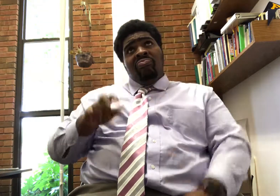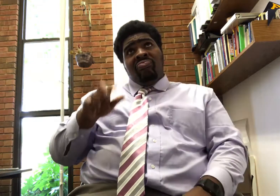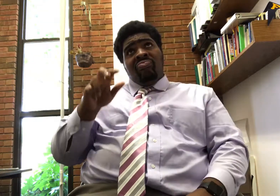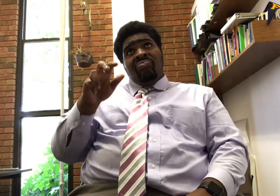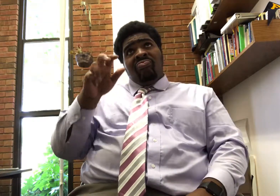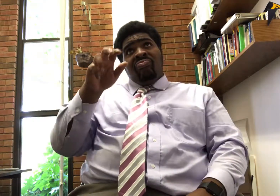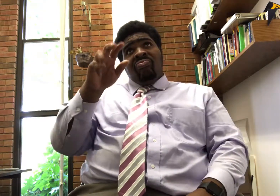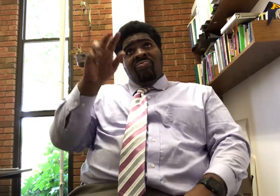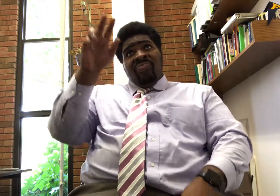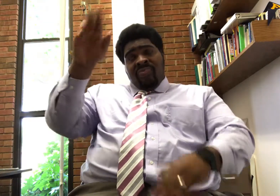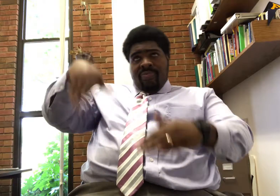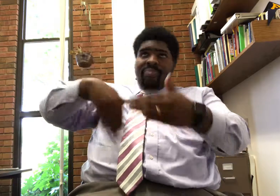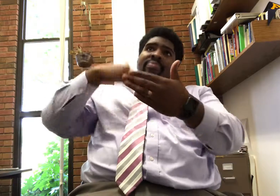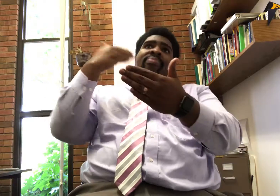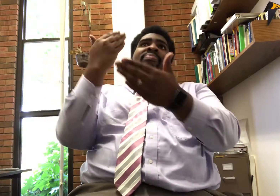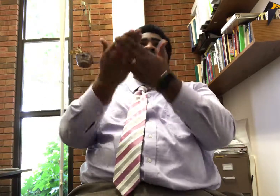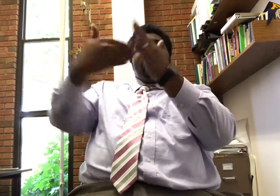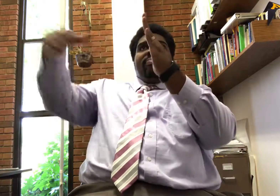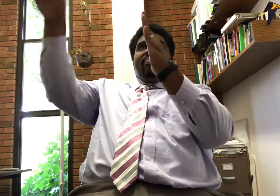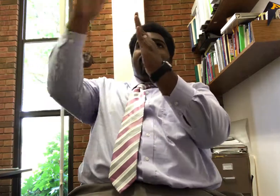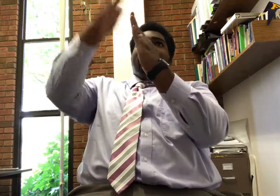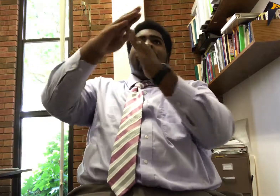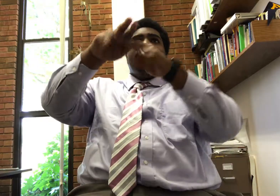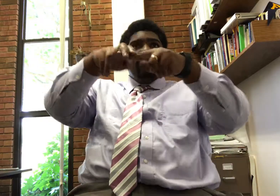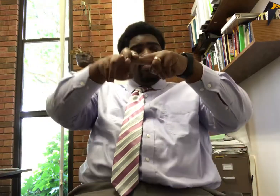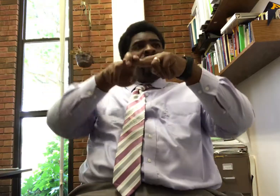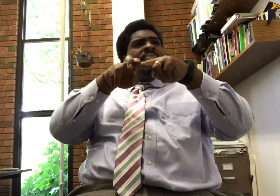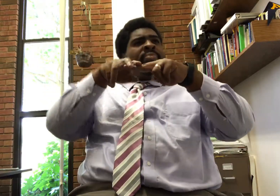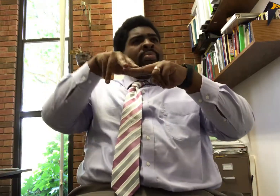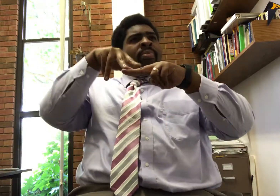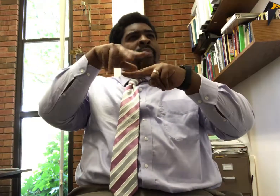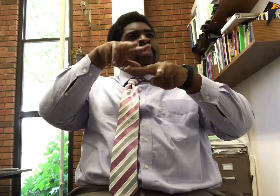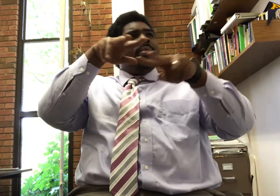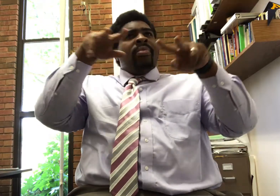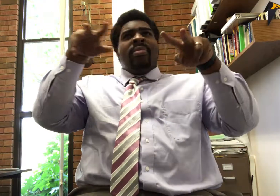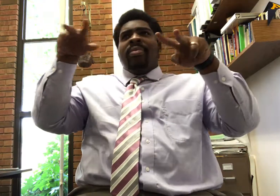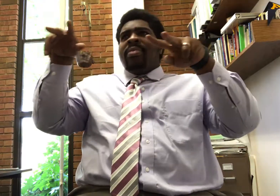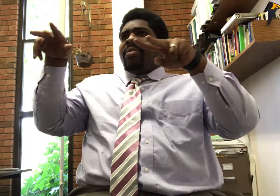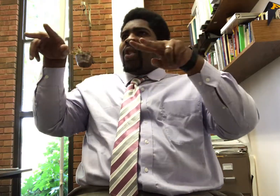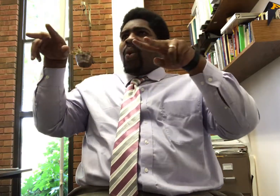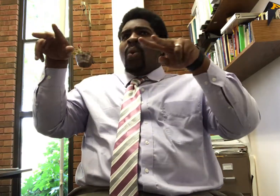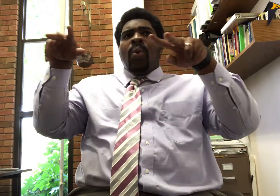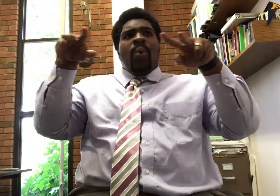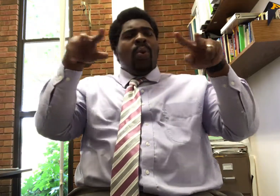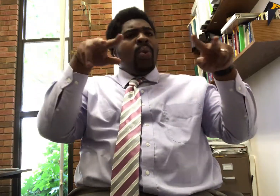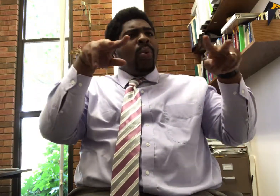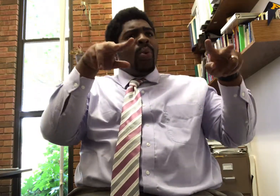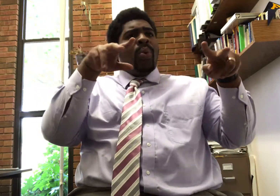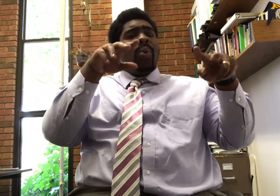It's not really a roof, but it has a stone floor about as wide as a